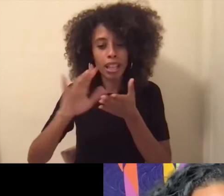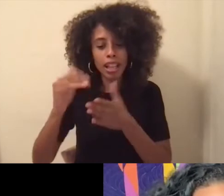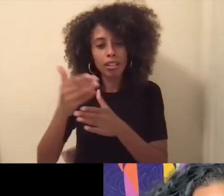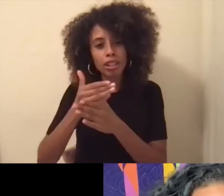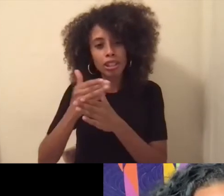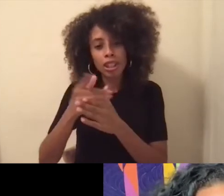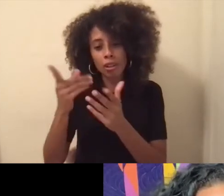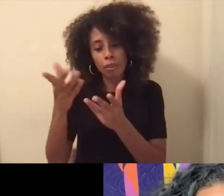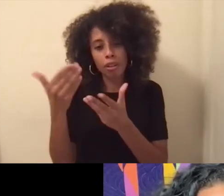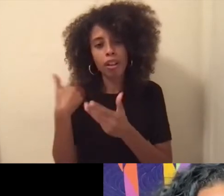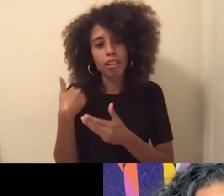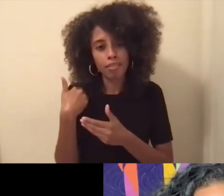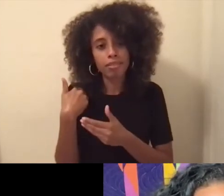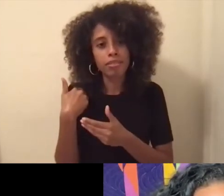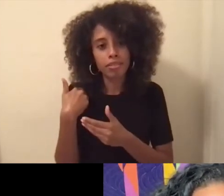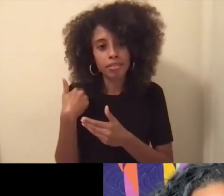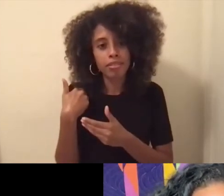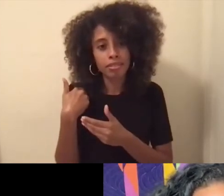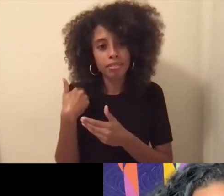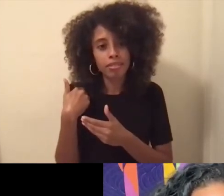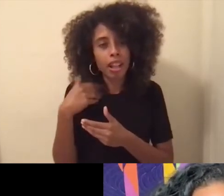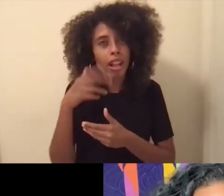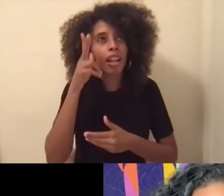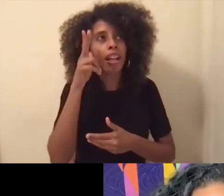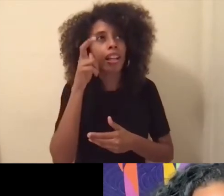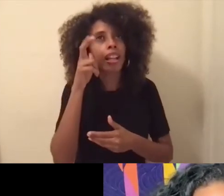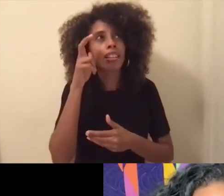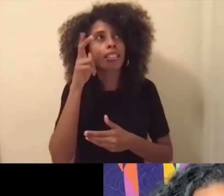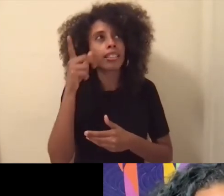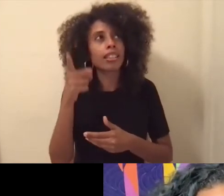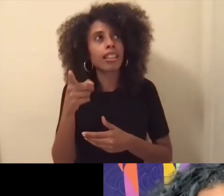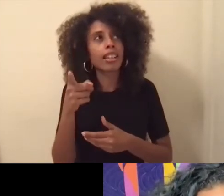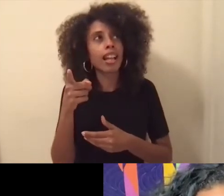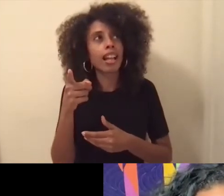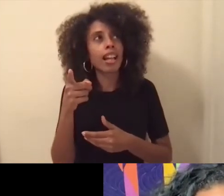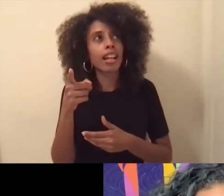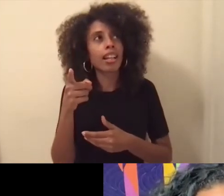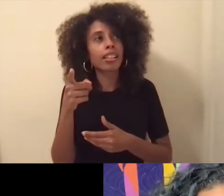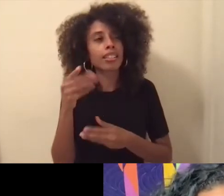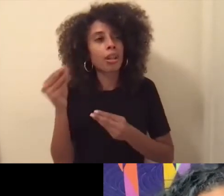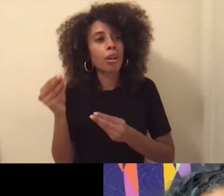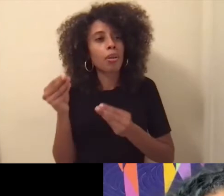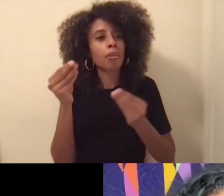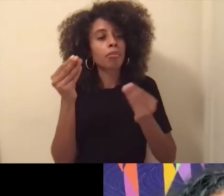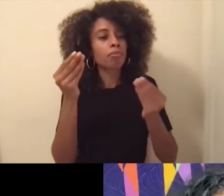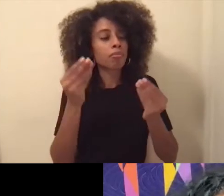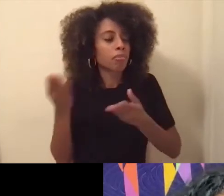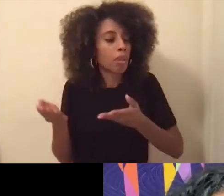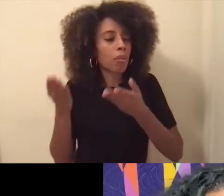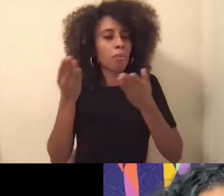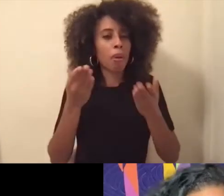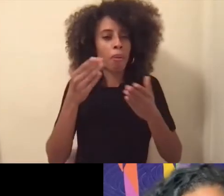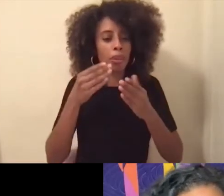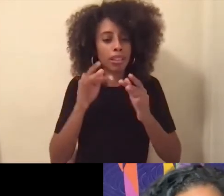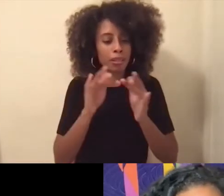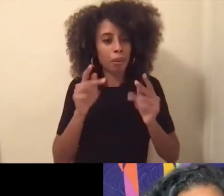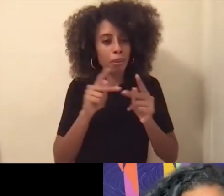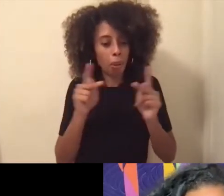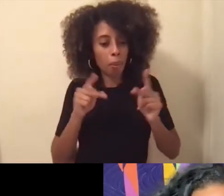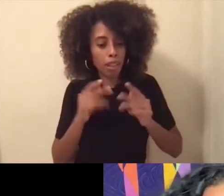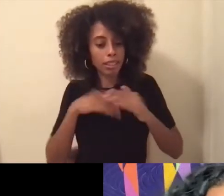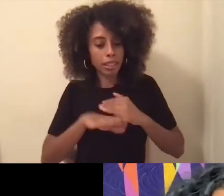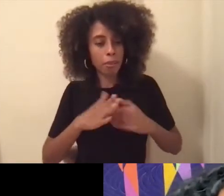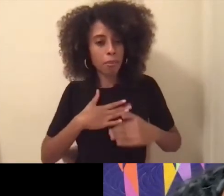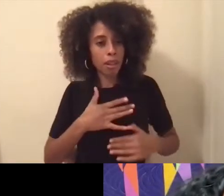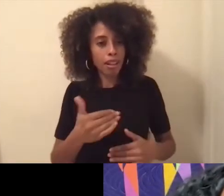Because it took me to a place, listening to it, it took me to a place in my soul. And it took me into the